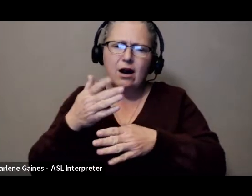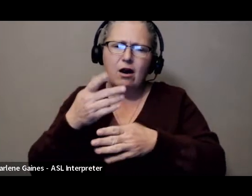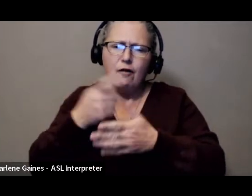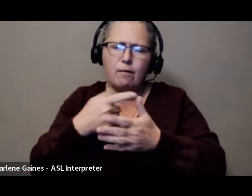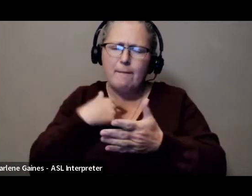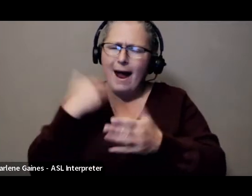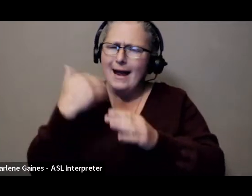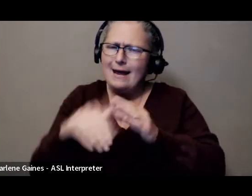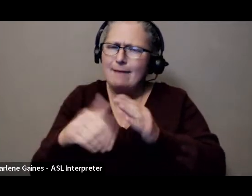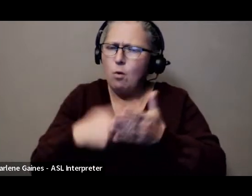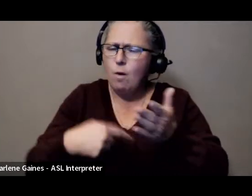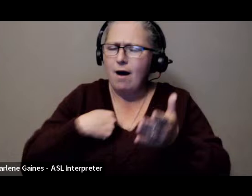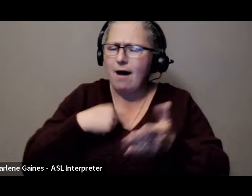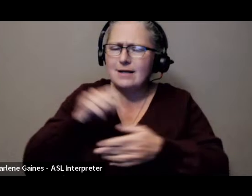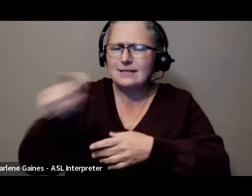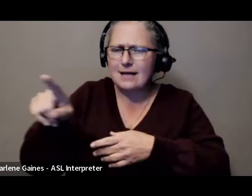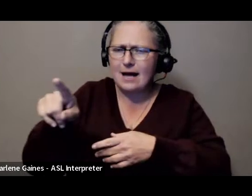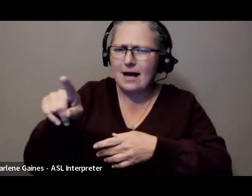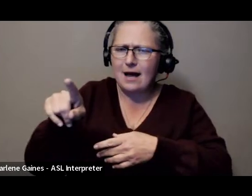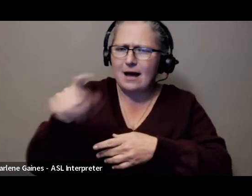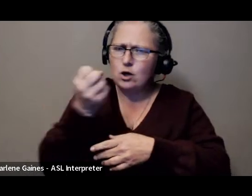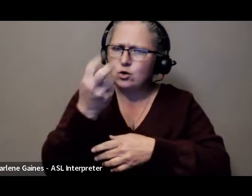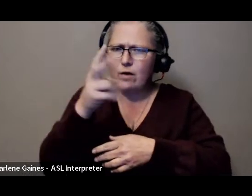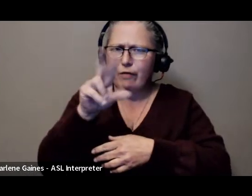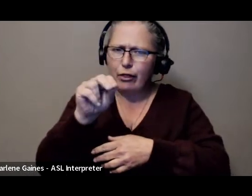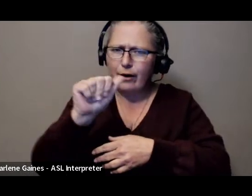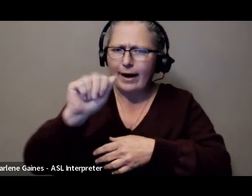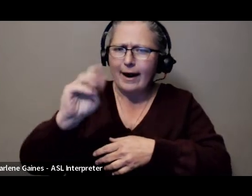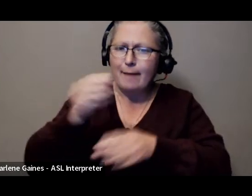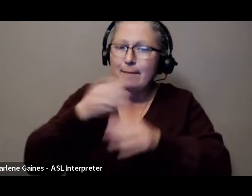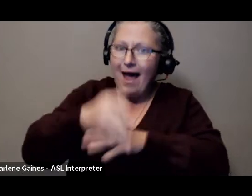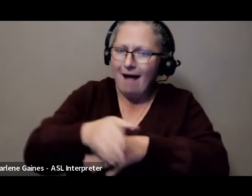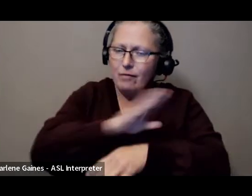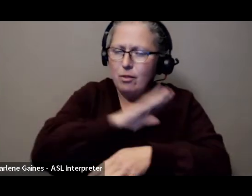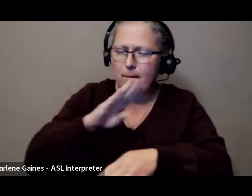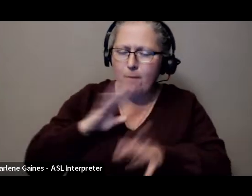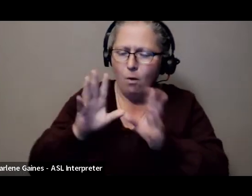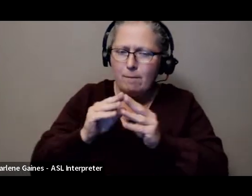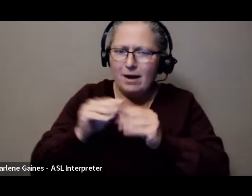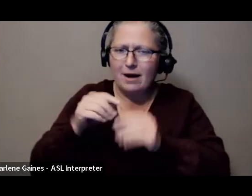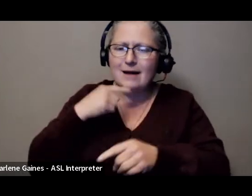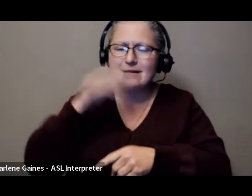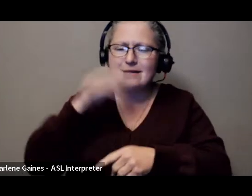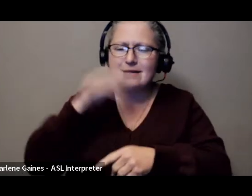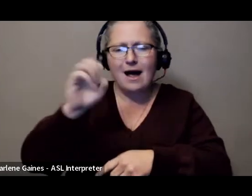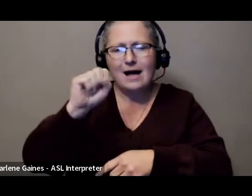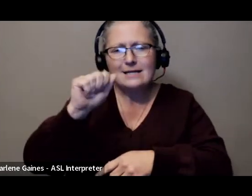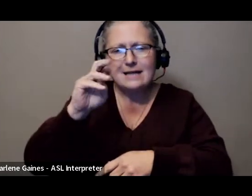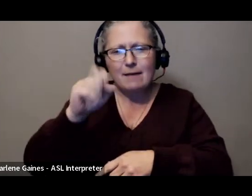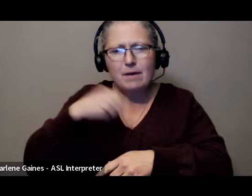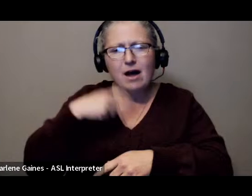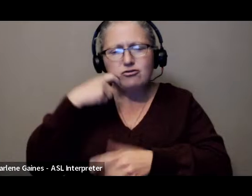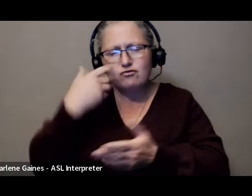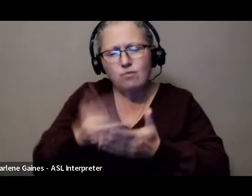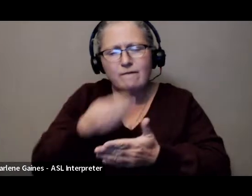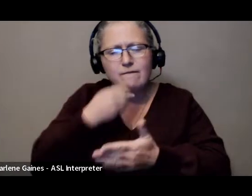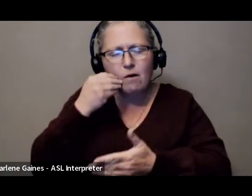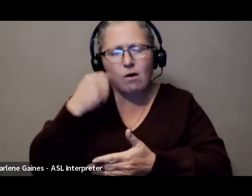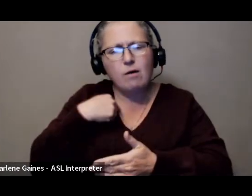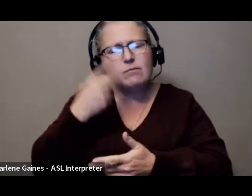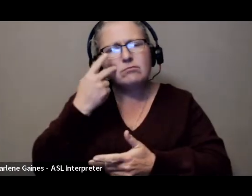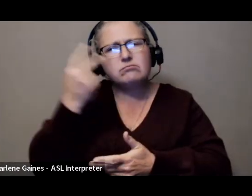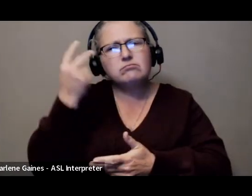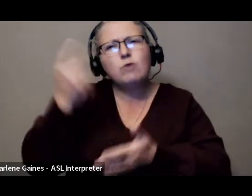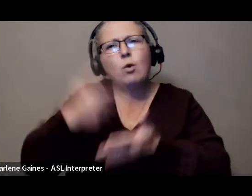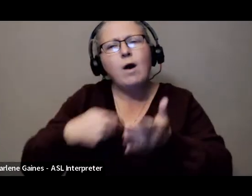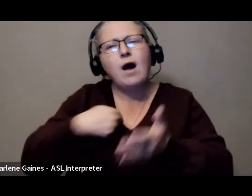email that was sent at 12:30 a.m. after the board meeting. Hi, Sammy. I just put up in front of my home. I'm reflecting on